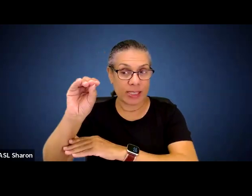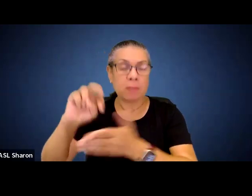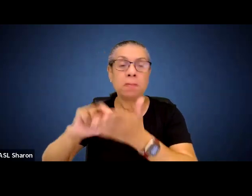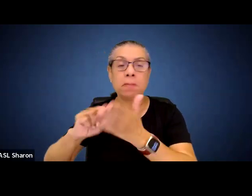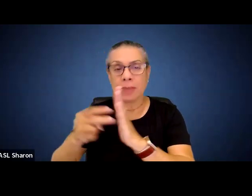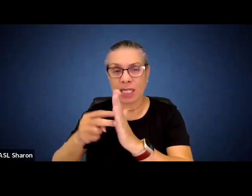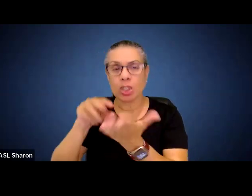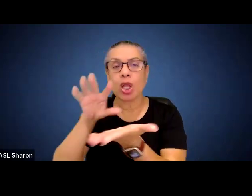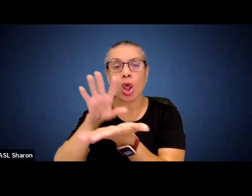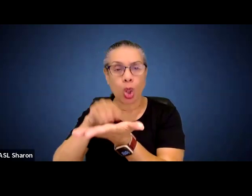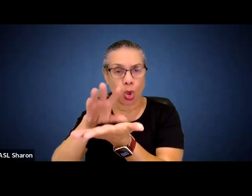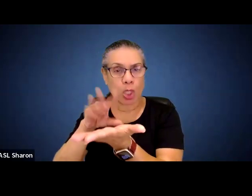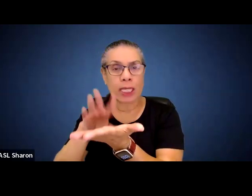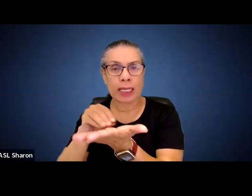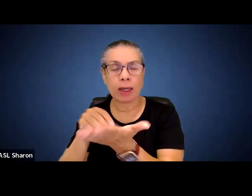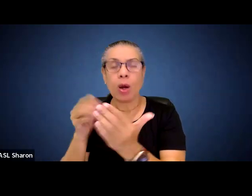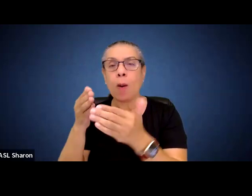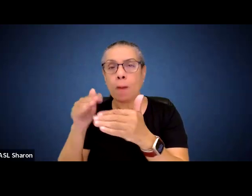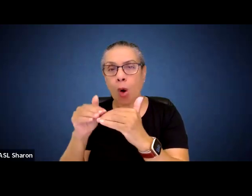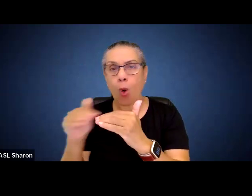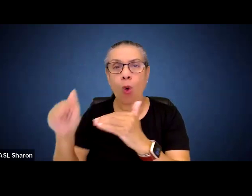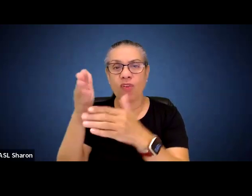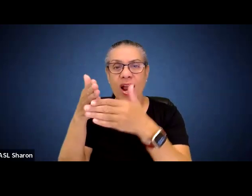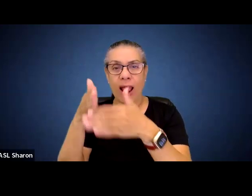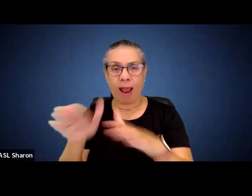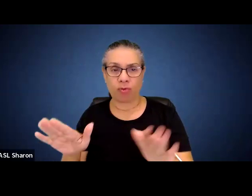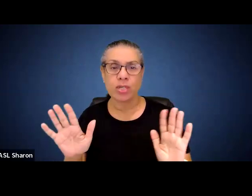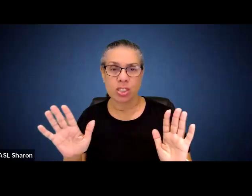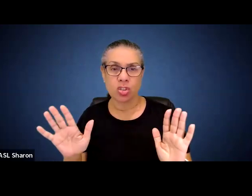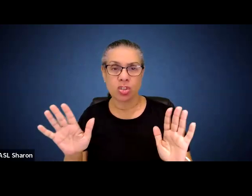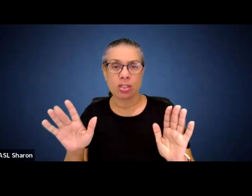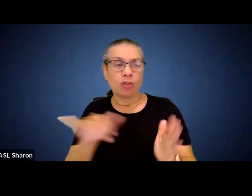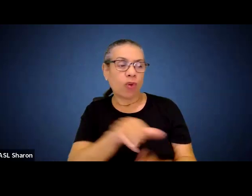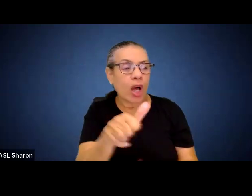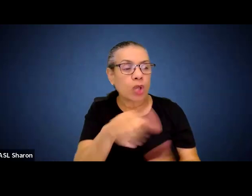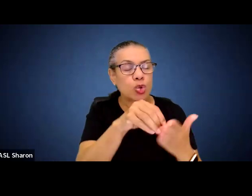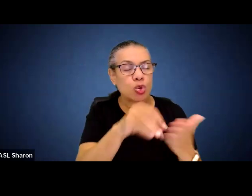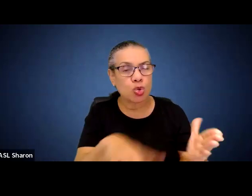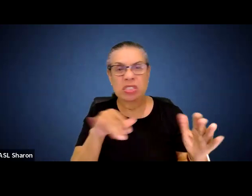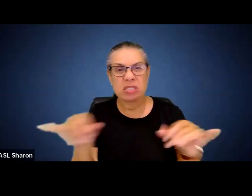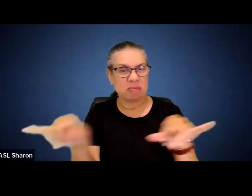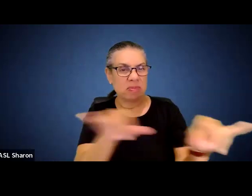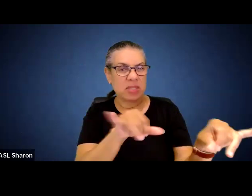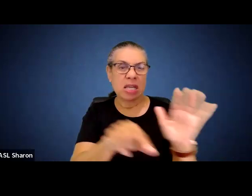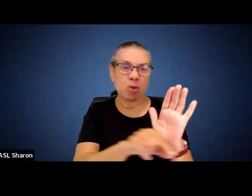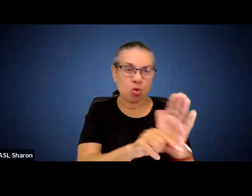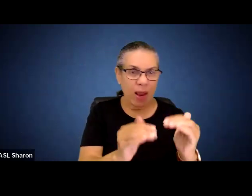student is learning at a greater than average rate relative to their peers in the same grade level and performance level.